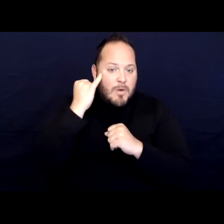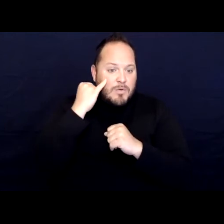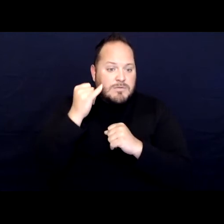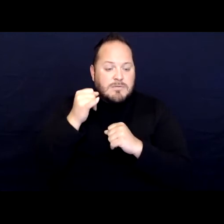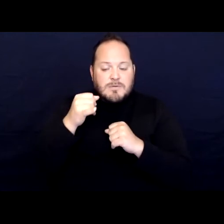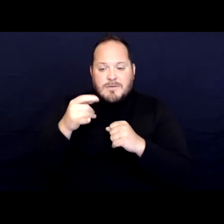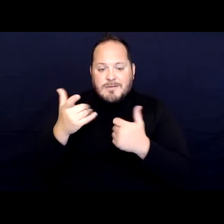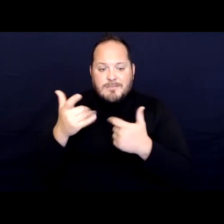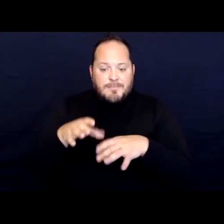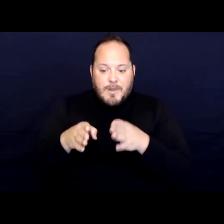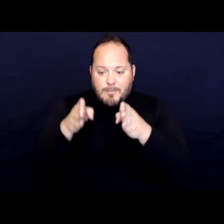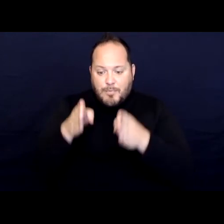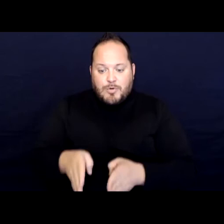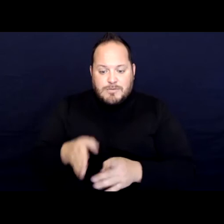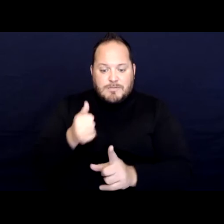additional